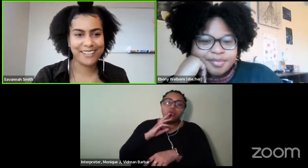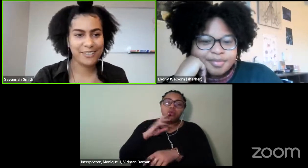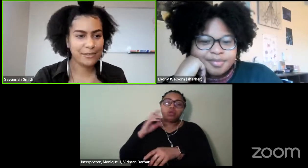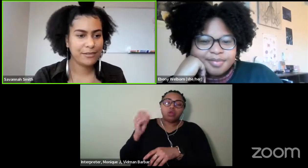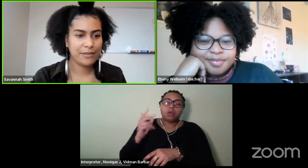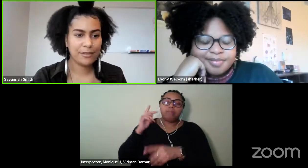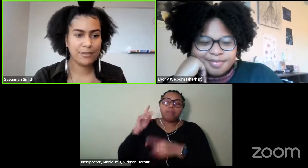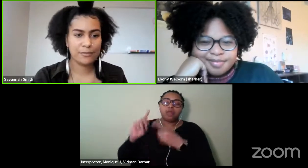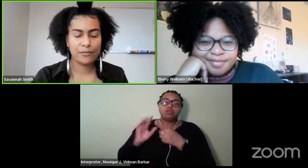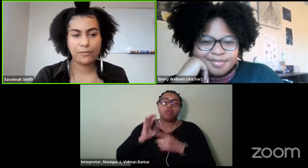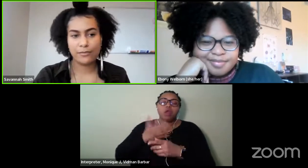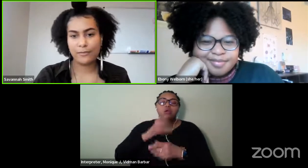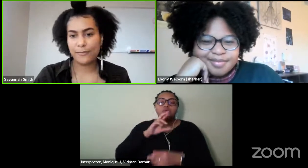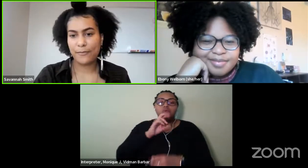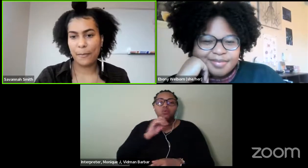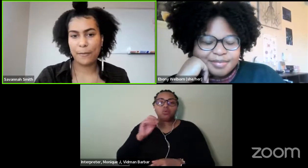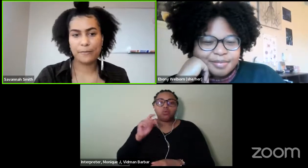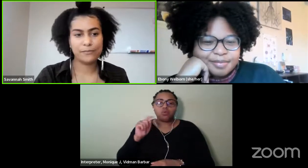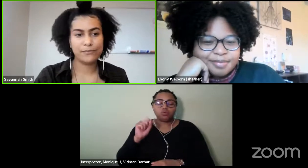that. Thank you.